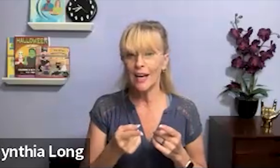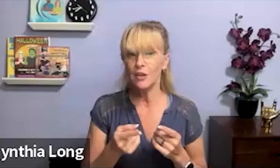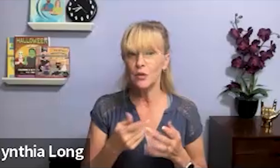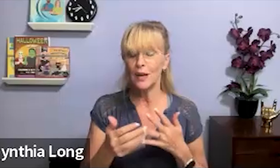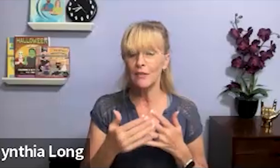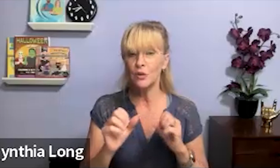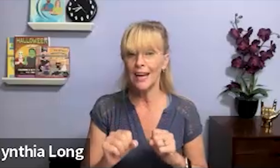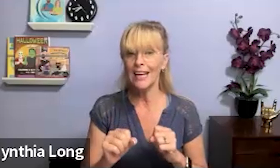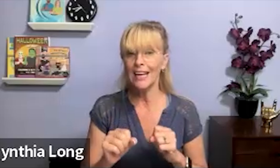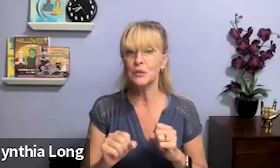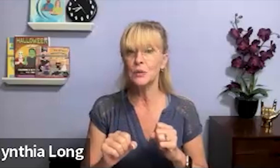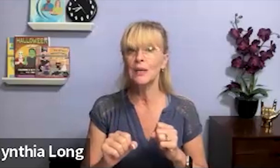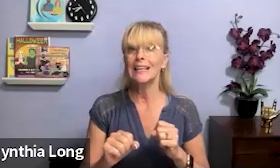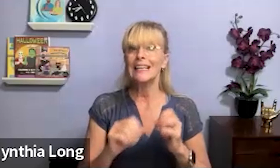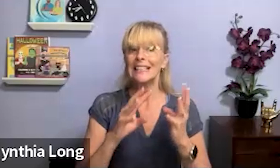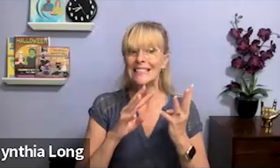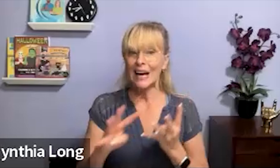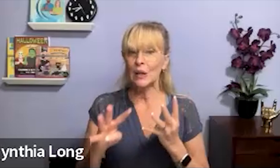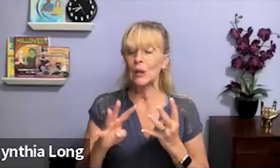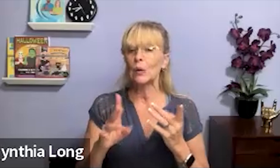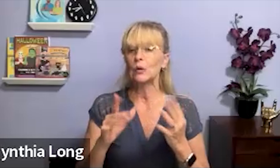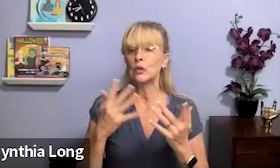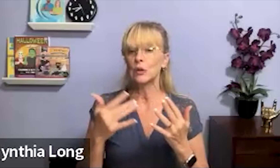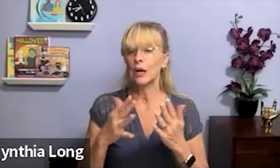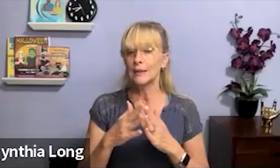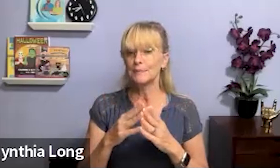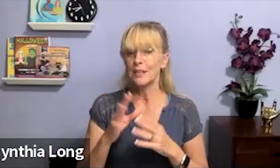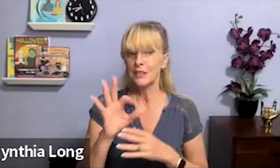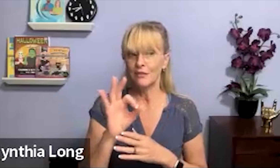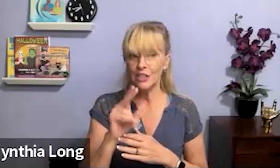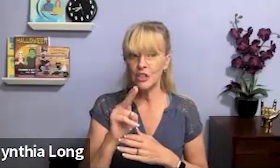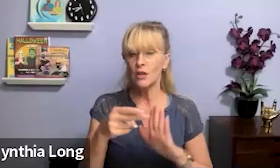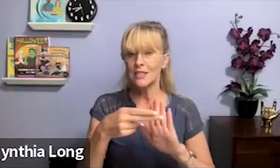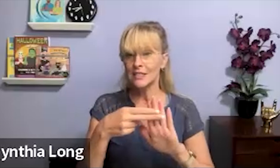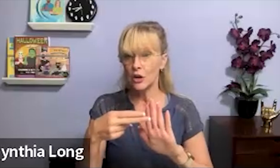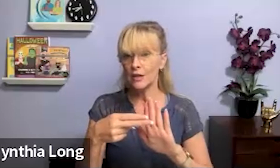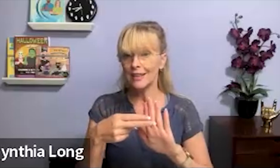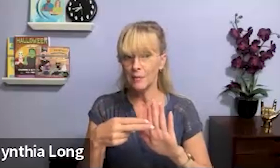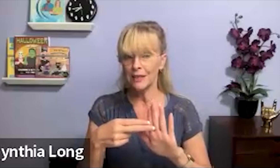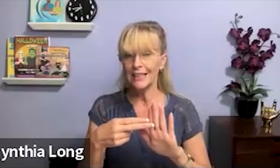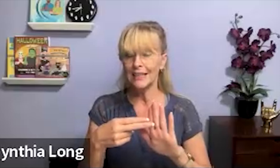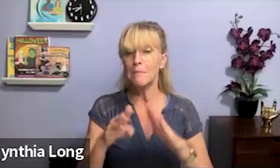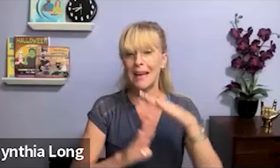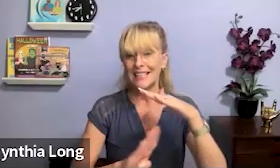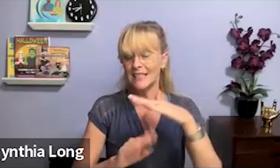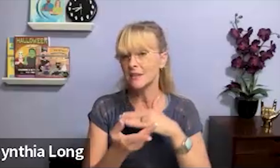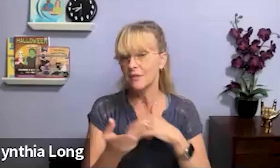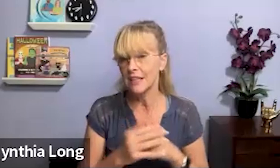ahead and do whatever you can to download your some flashcards and start labeling the basics of